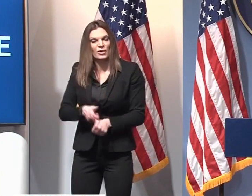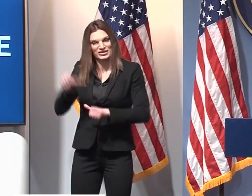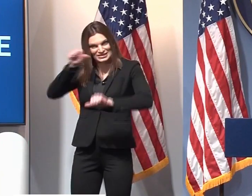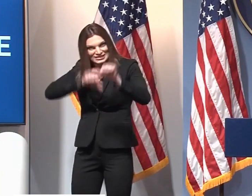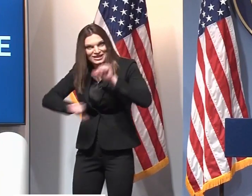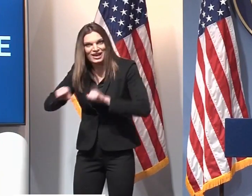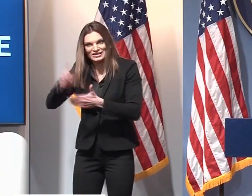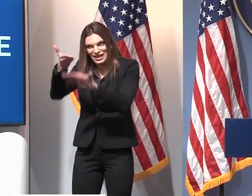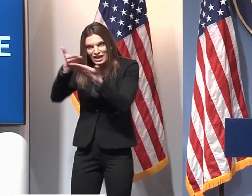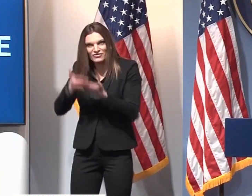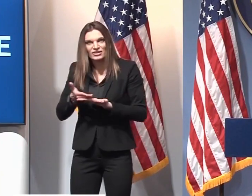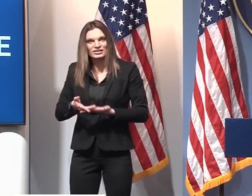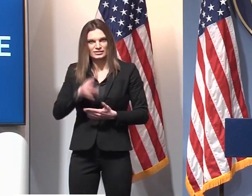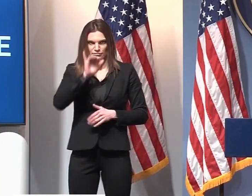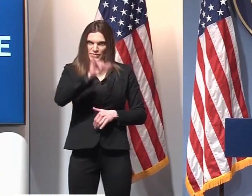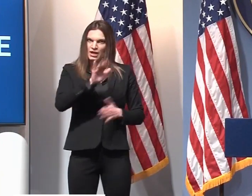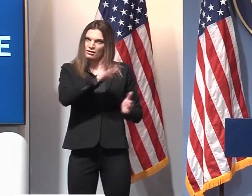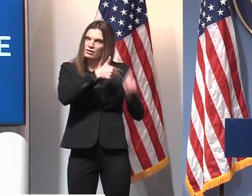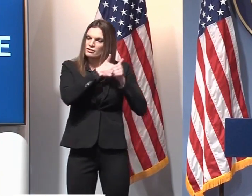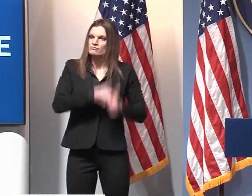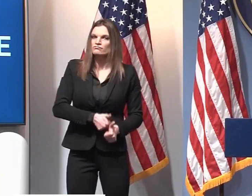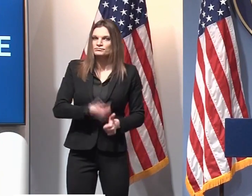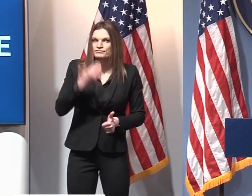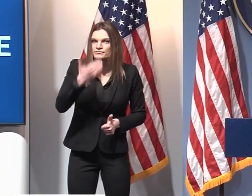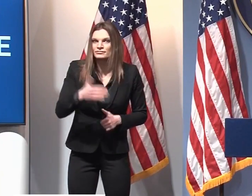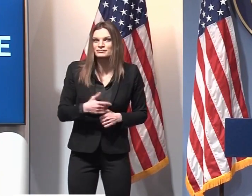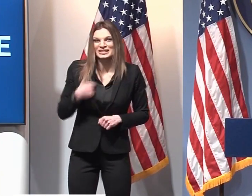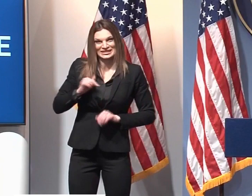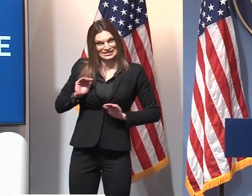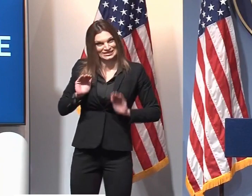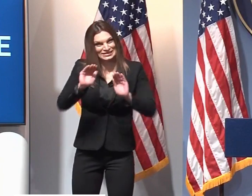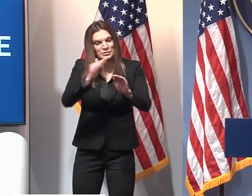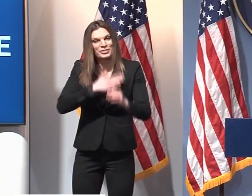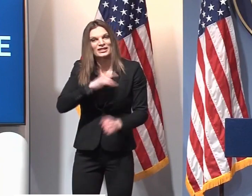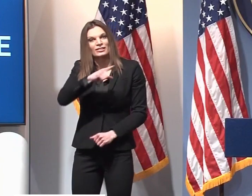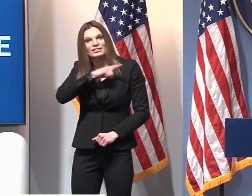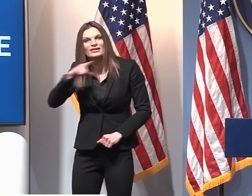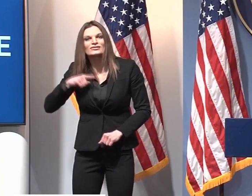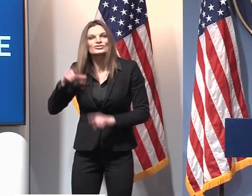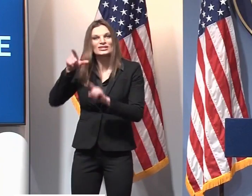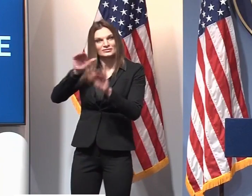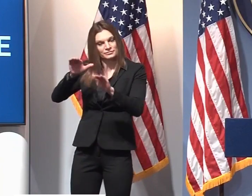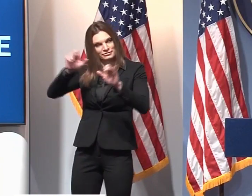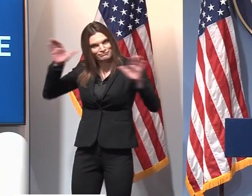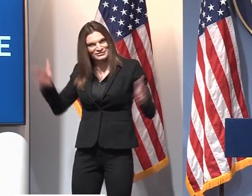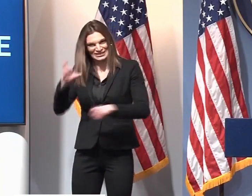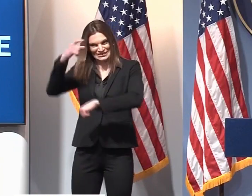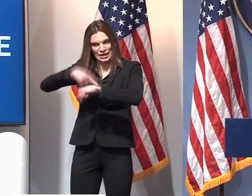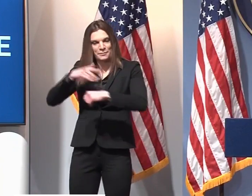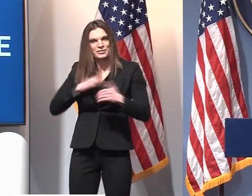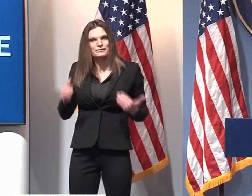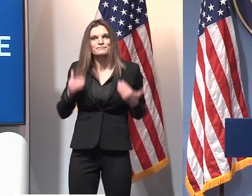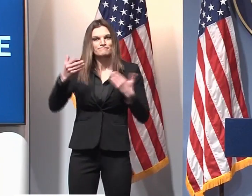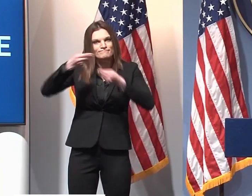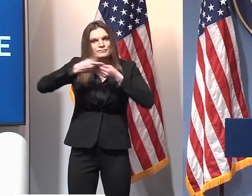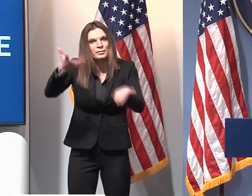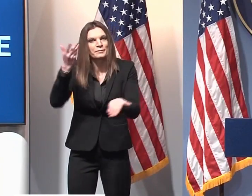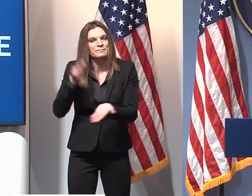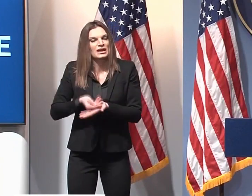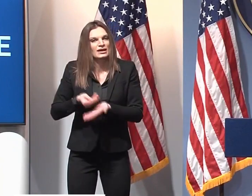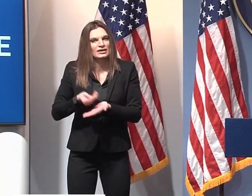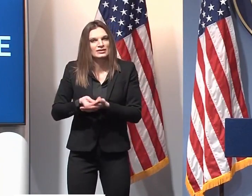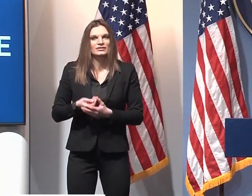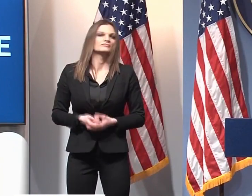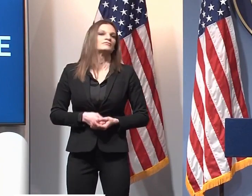urge our legislators to pass this proposal without delay, without cutting corners, and without thinking that we can fight